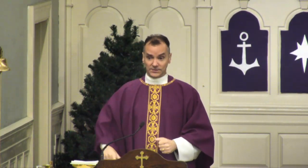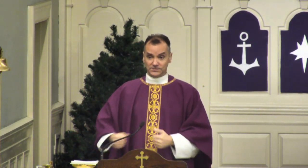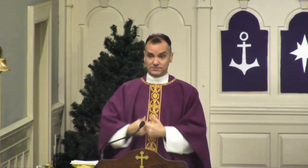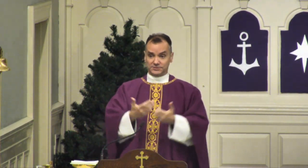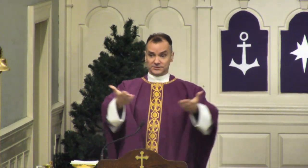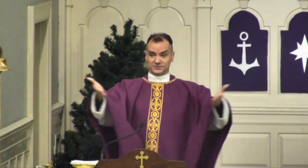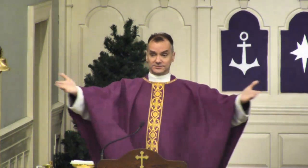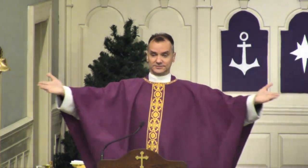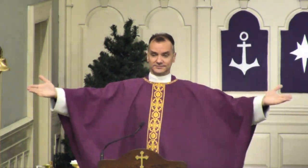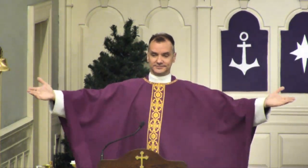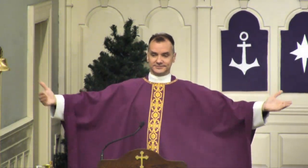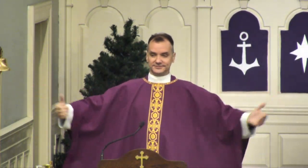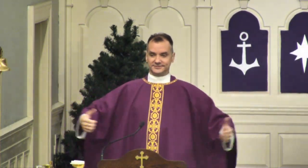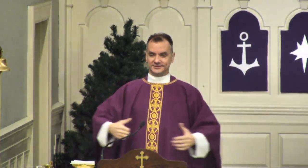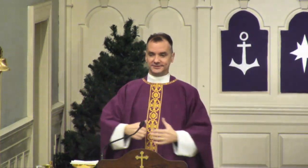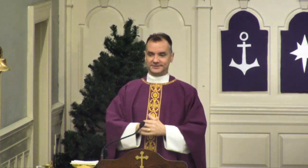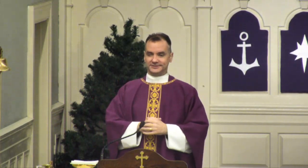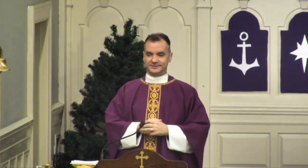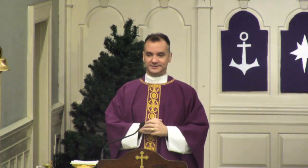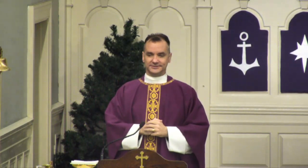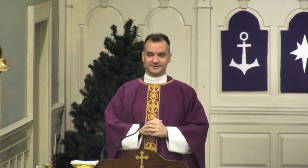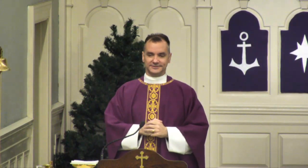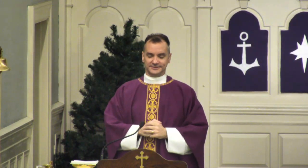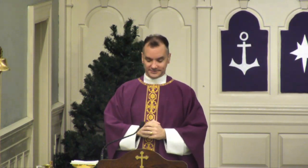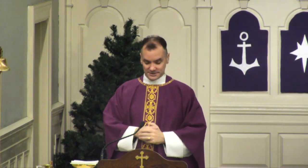The Lord be with you.